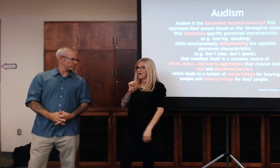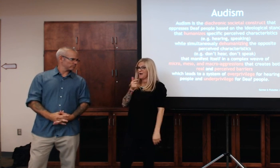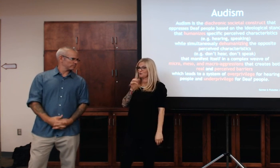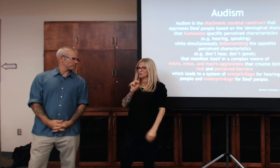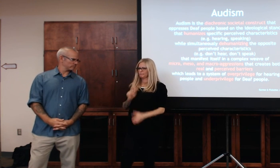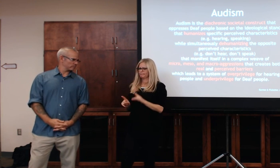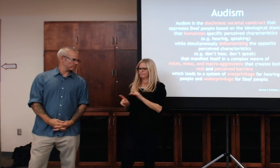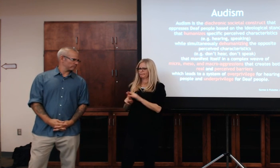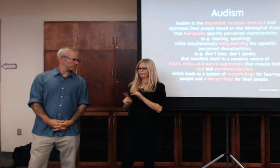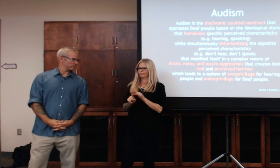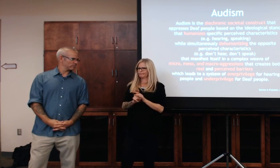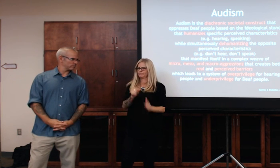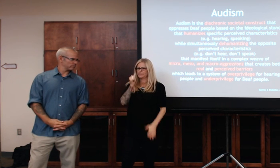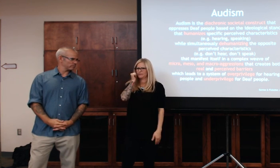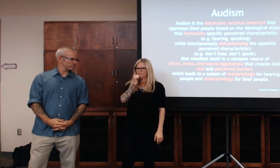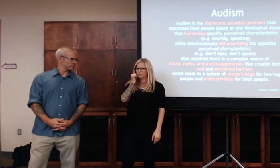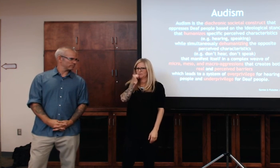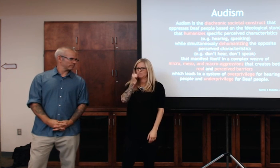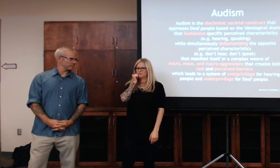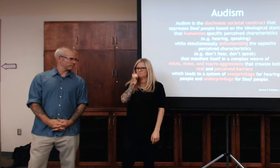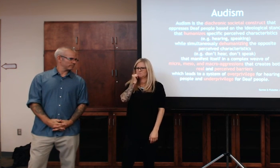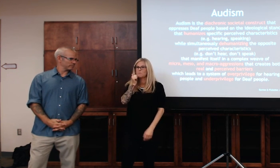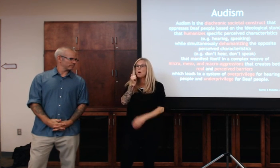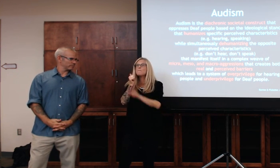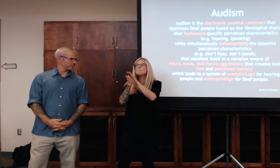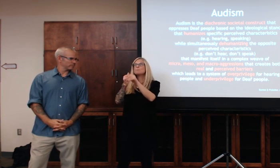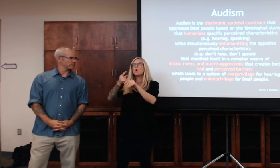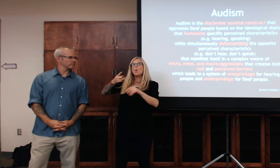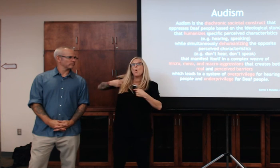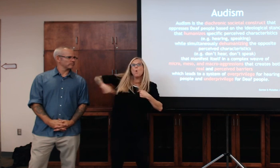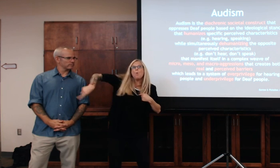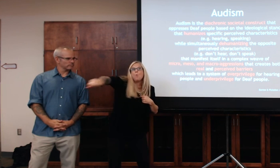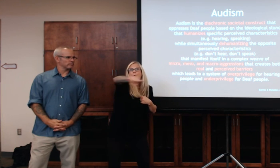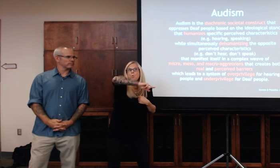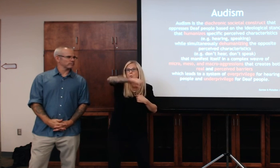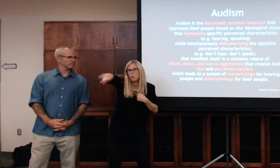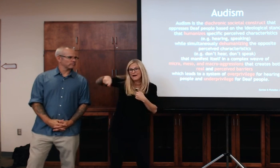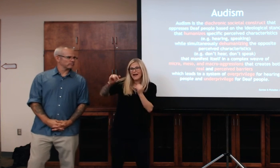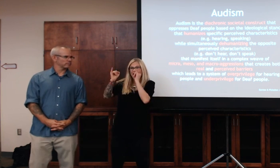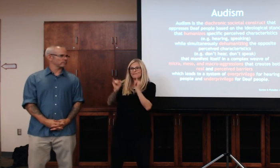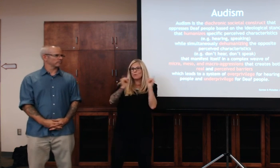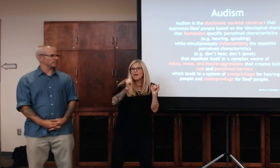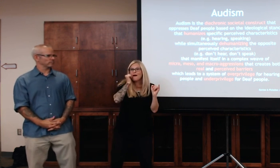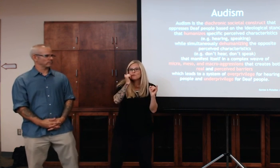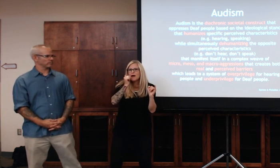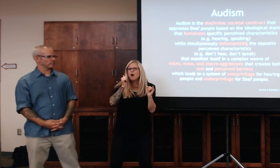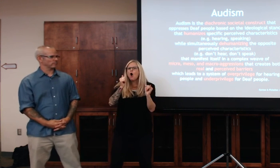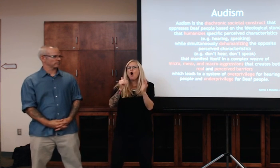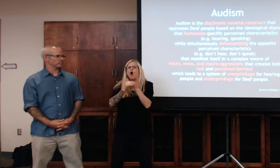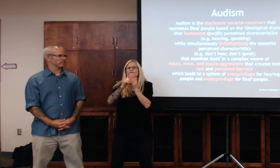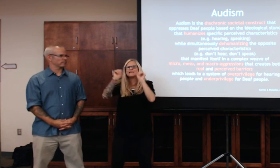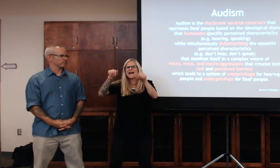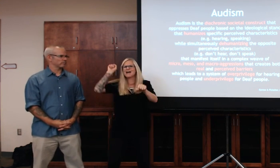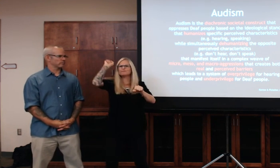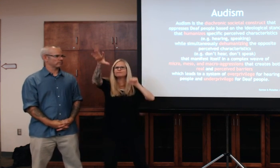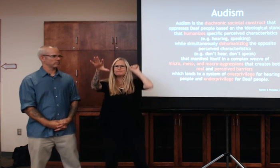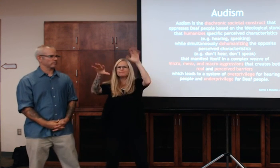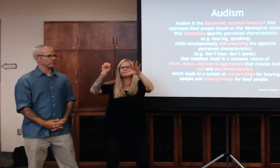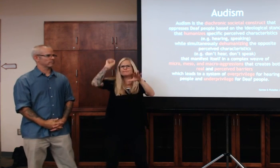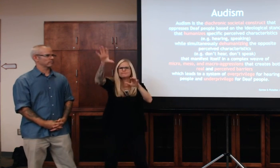But that aggressions, those do pop up every single day. As an individual, every day we can